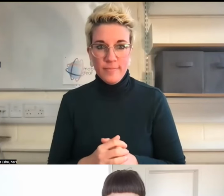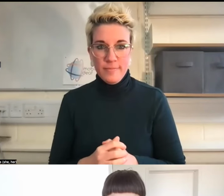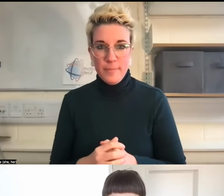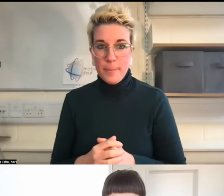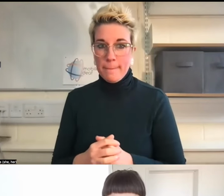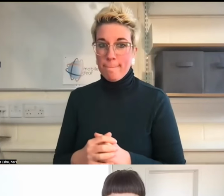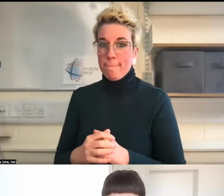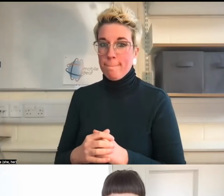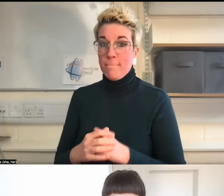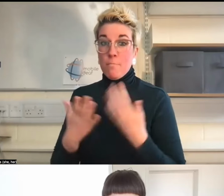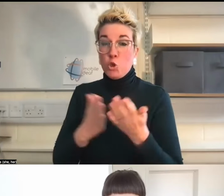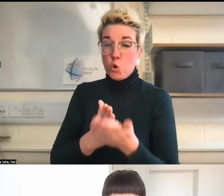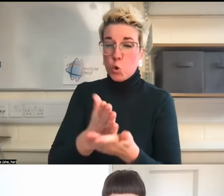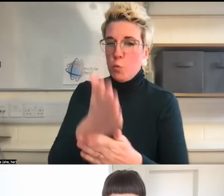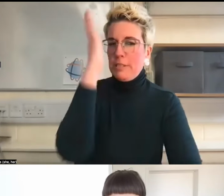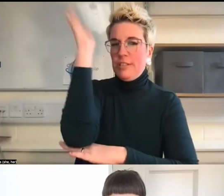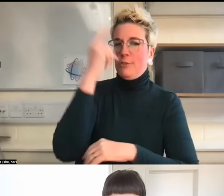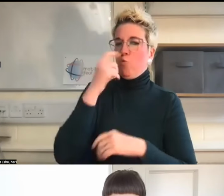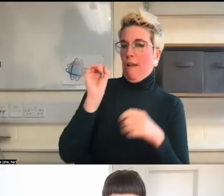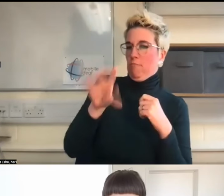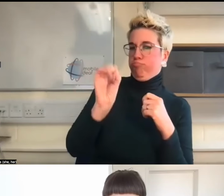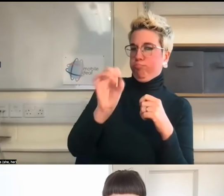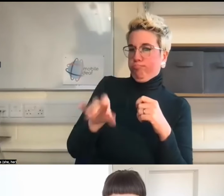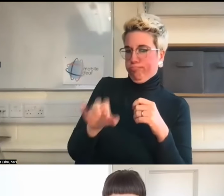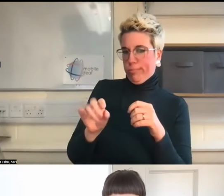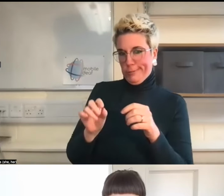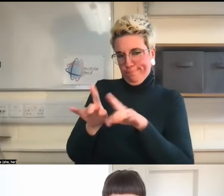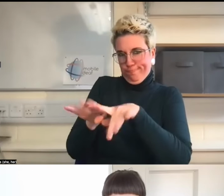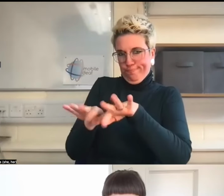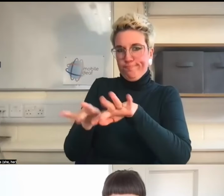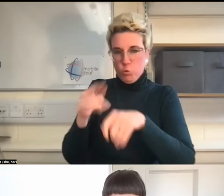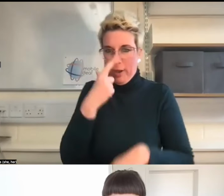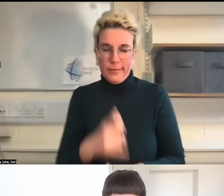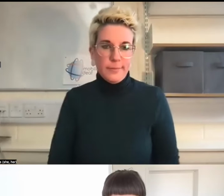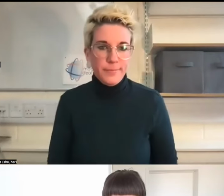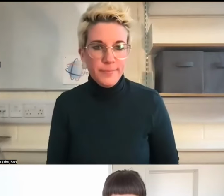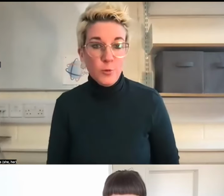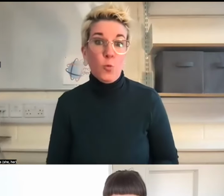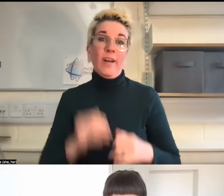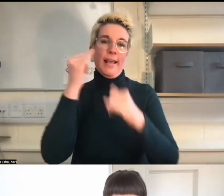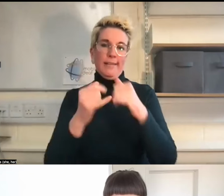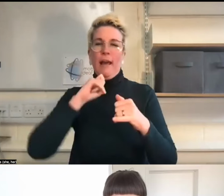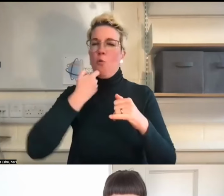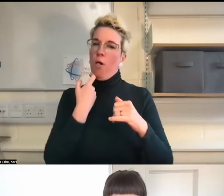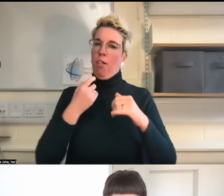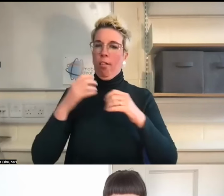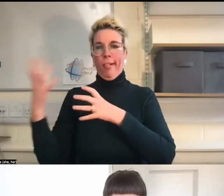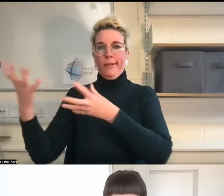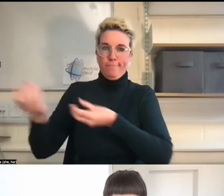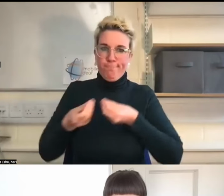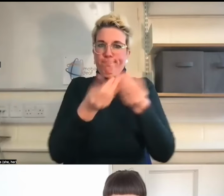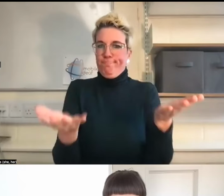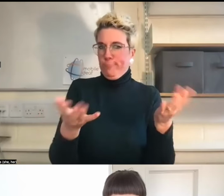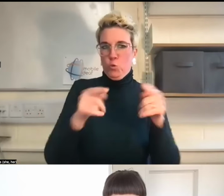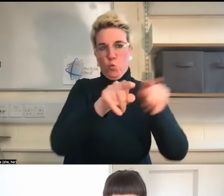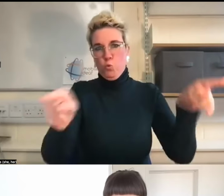turn their webcams on so that they can sign any questions that they may have. But through the presentation, if you want to write your questions, you can put